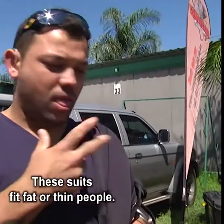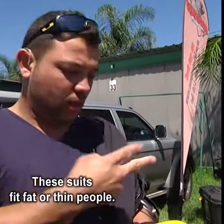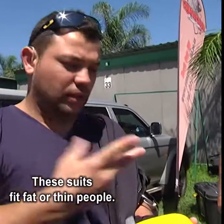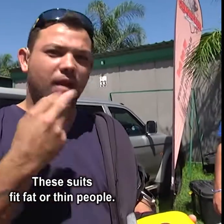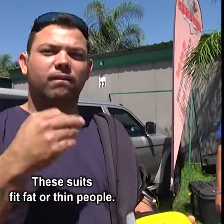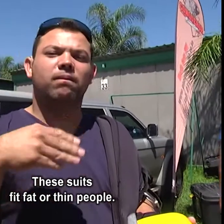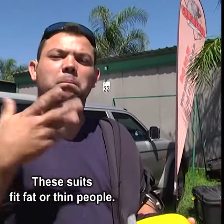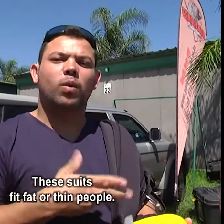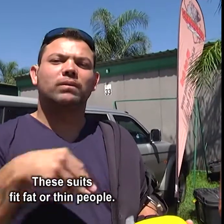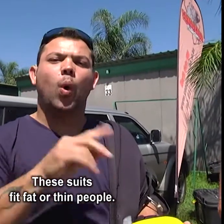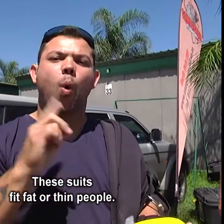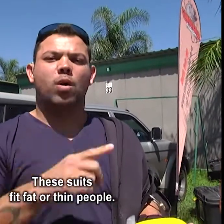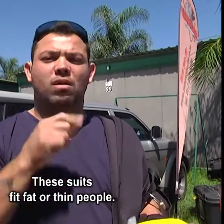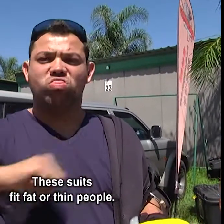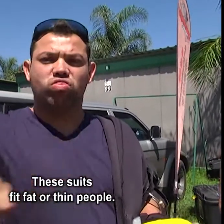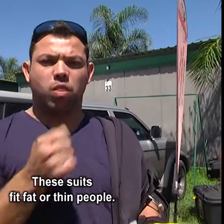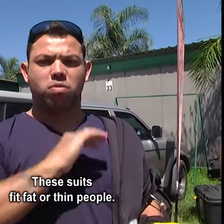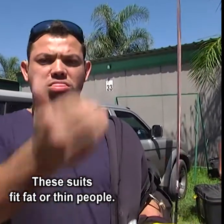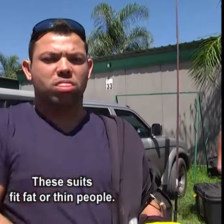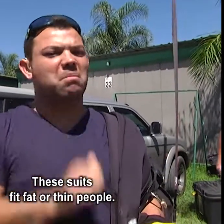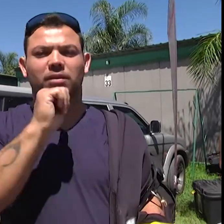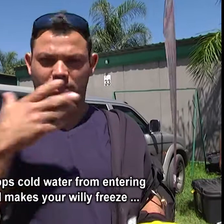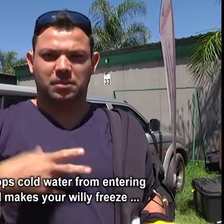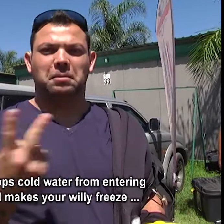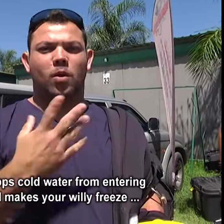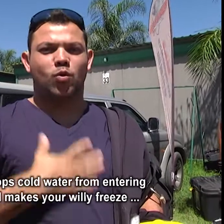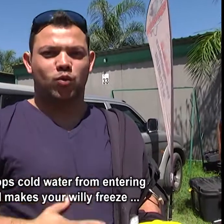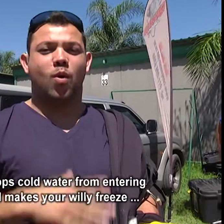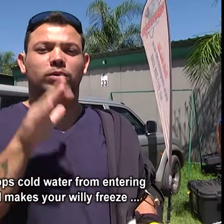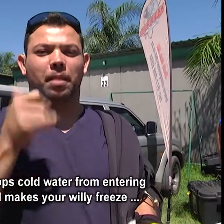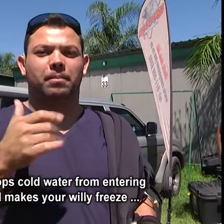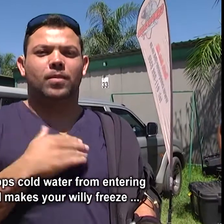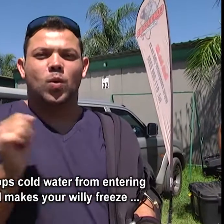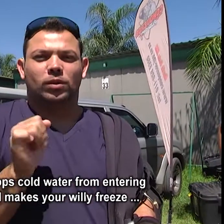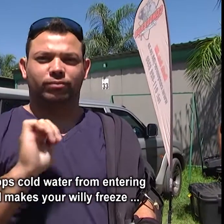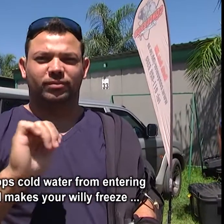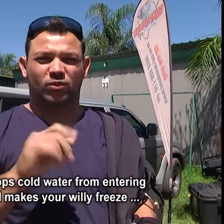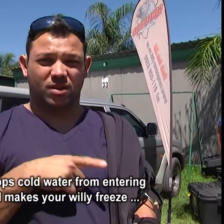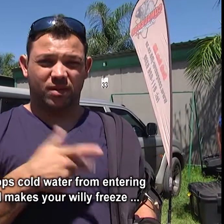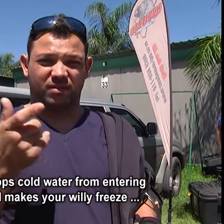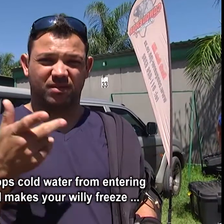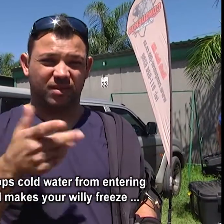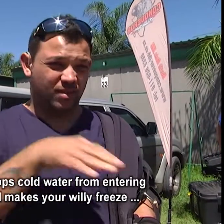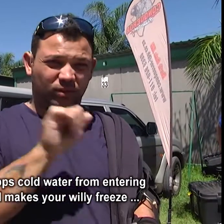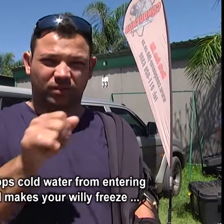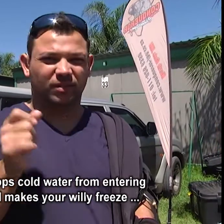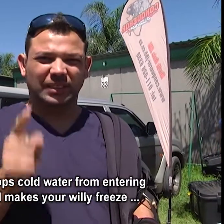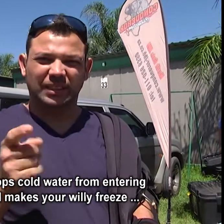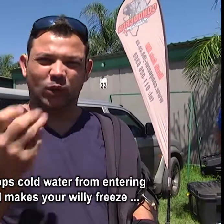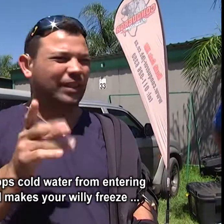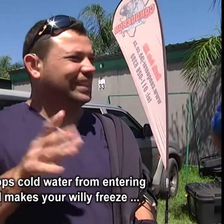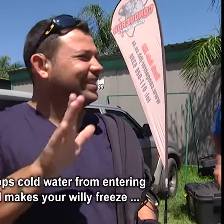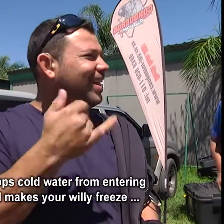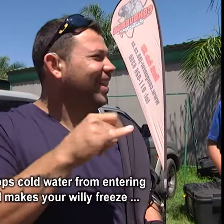These suits fit fat or thin people. It stops cold water from entering and makes your willy